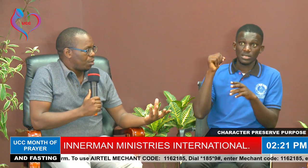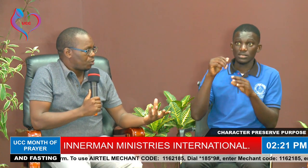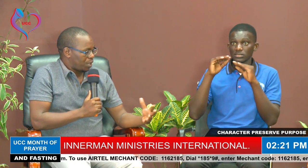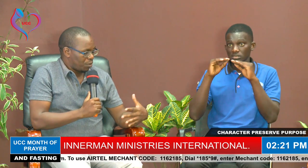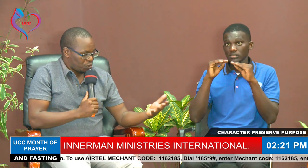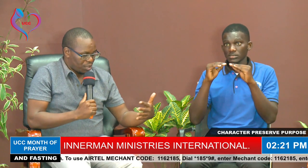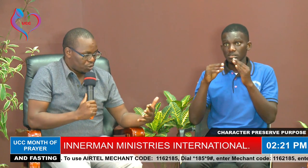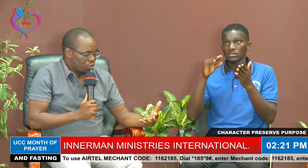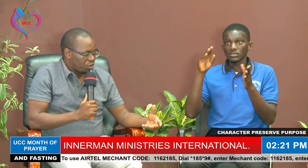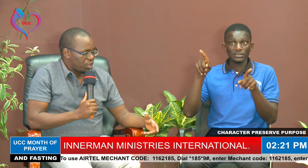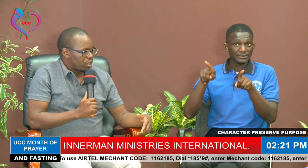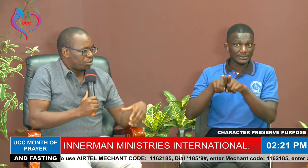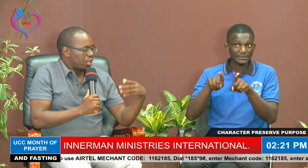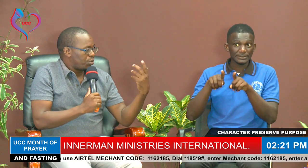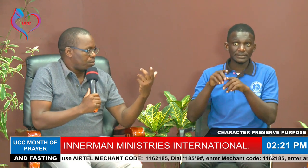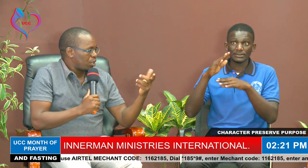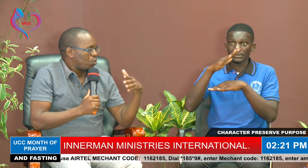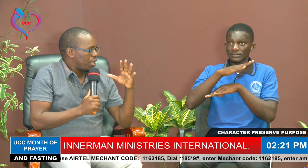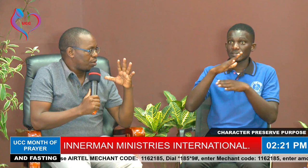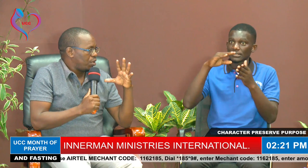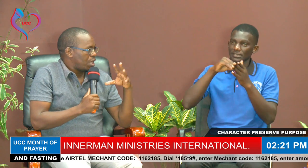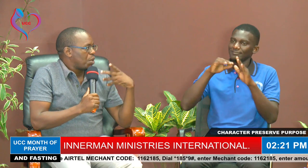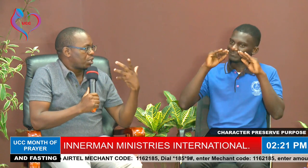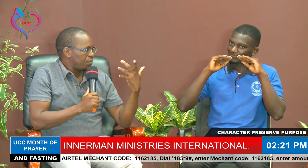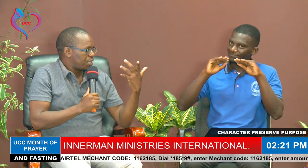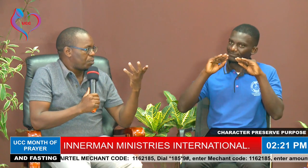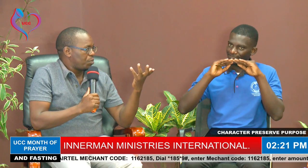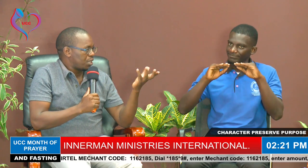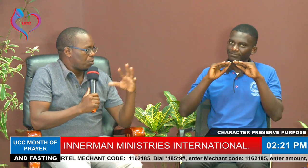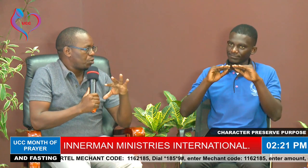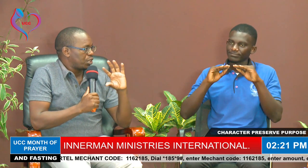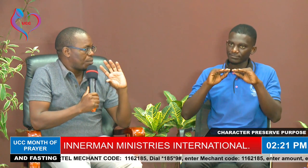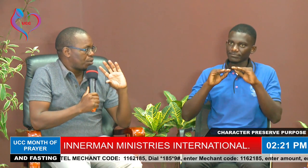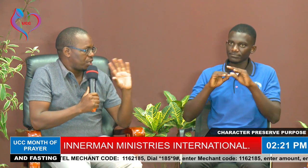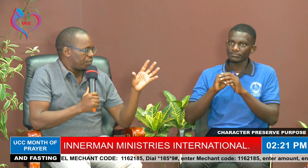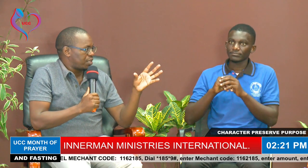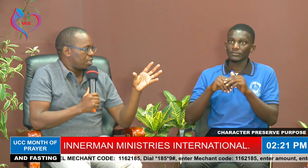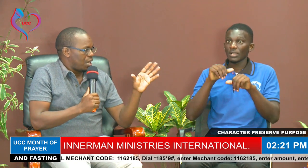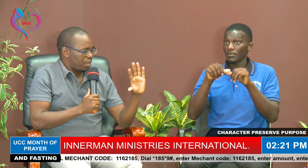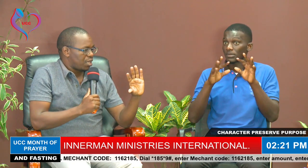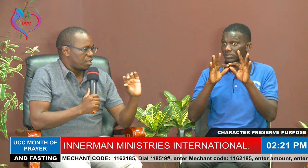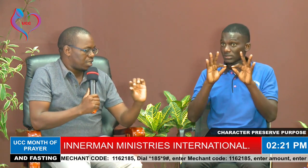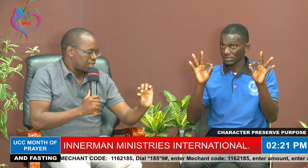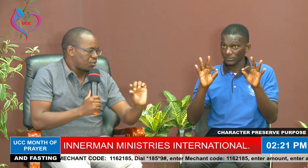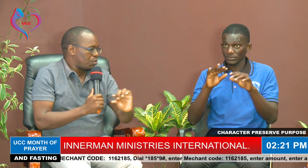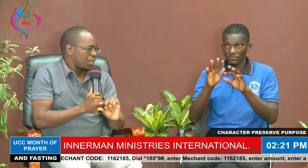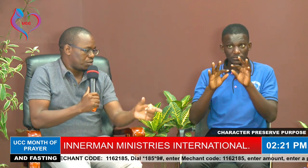kudamu. Tubadde mu talk. Tugenda kudamu. Nja kuongera yo about gifts. I promised I'm going to teach about gifts. Okay. I think I'll center so much on